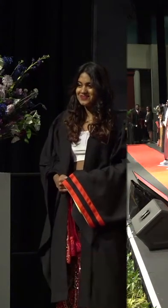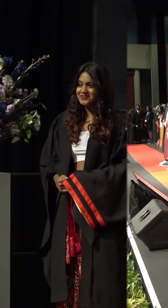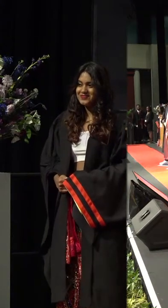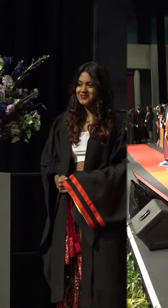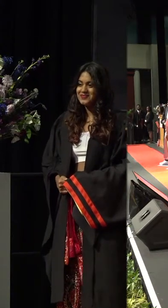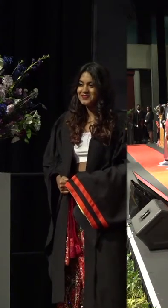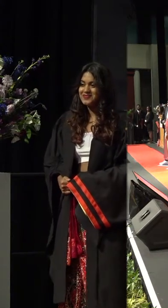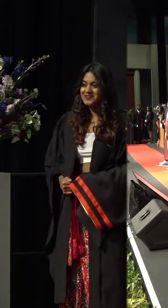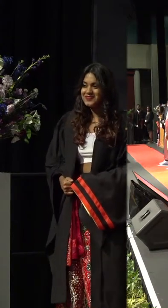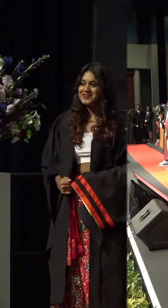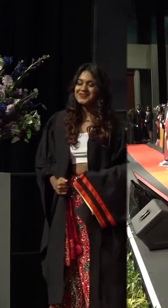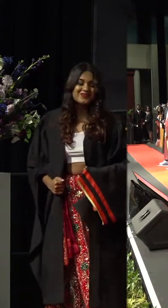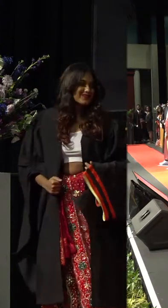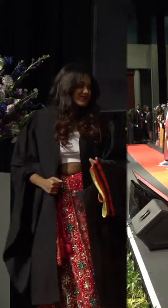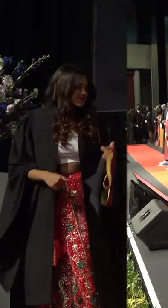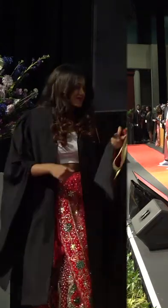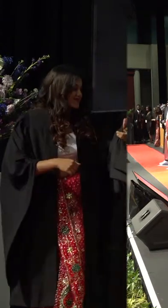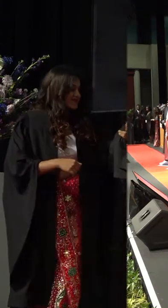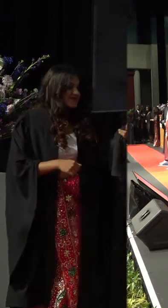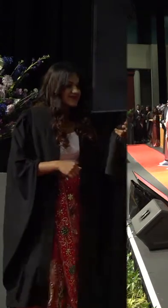Danielle Mariah Govender.